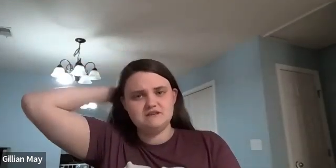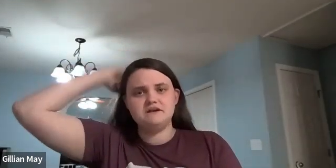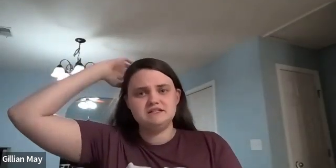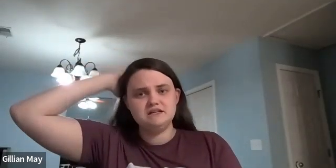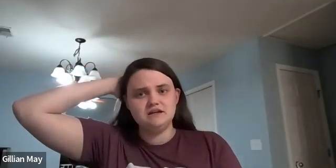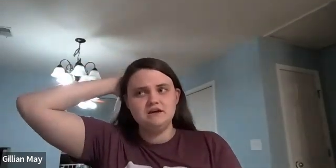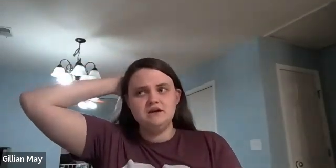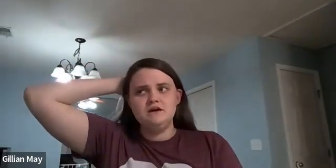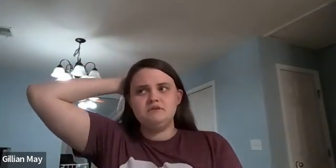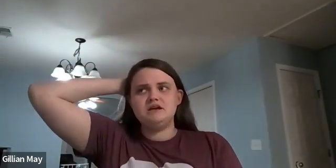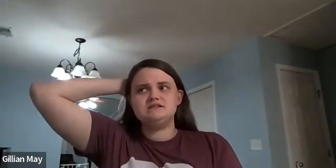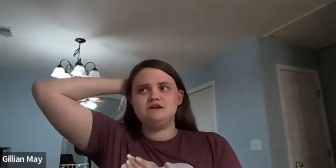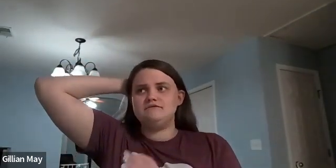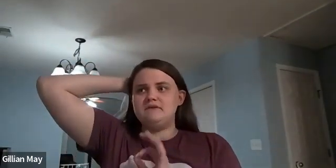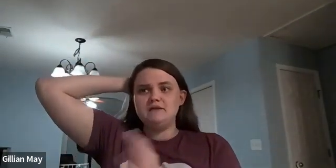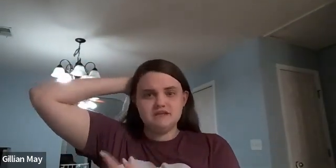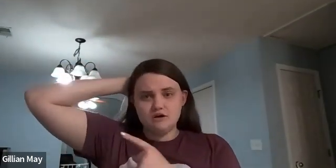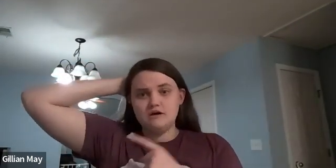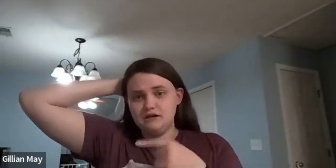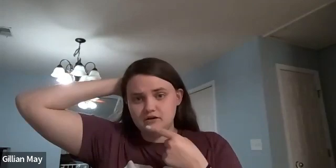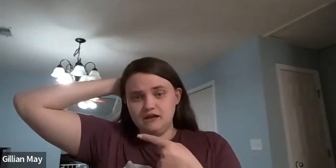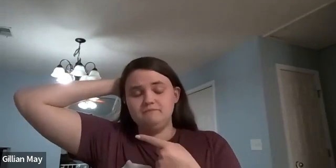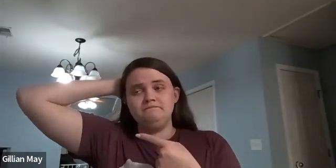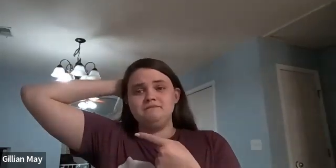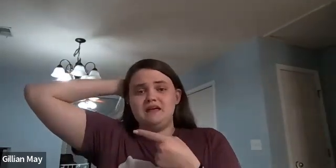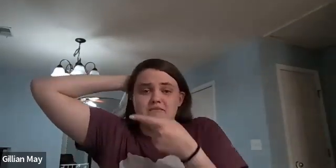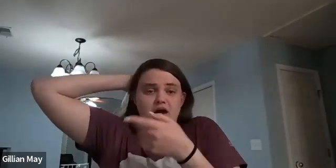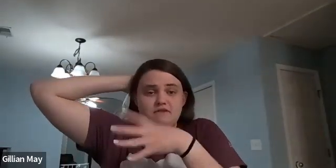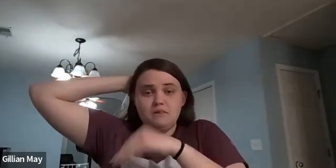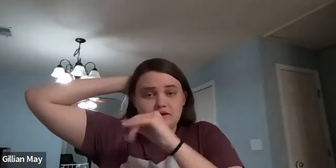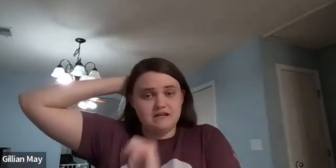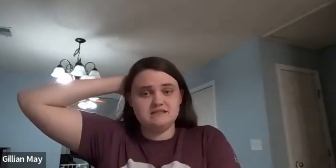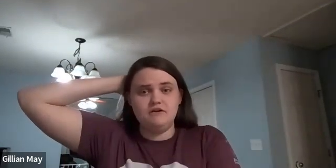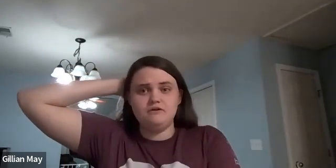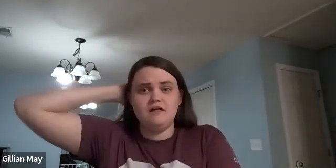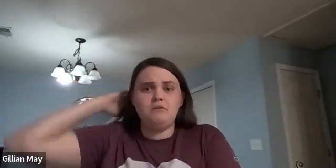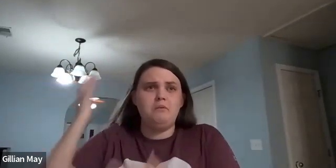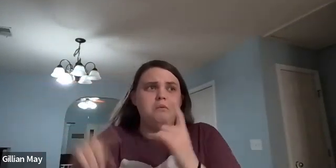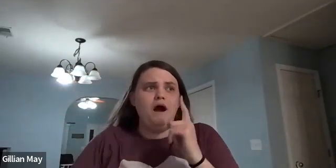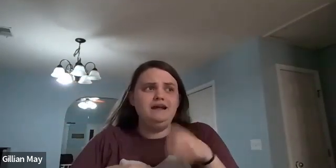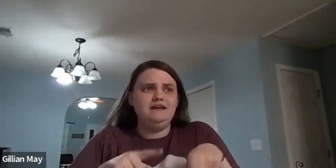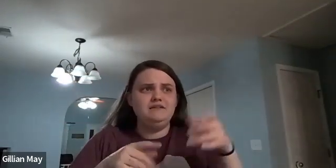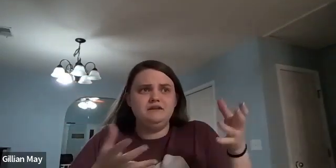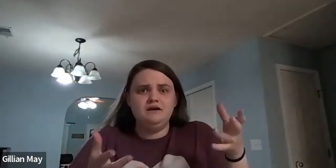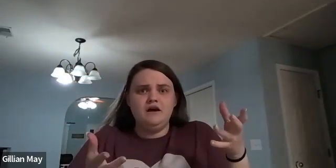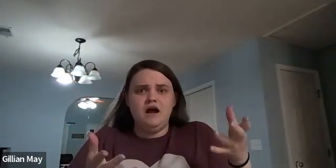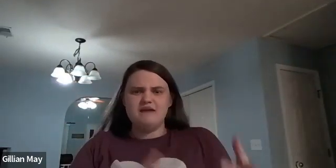deaf identity because their family is all hearing and they might have not learned ASL. And they're like, well, why can't, I'm